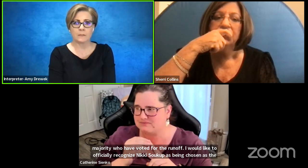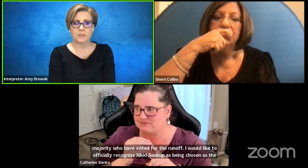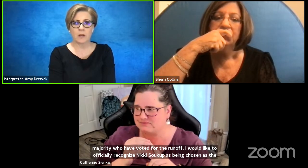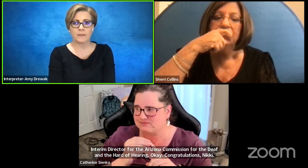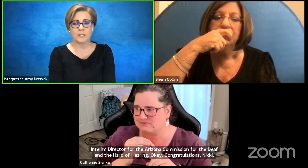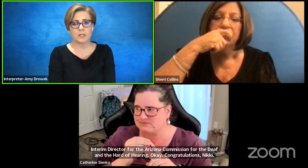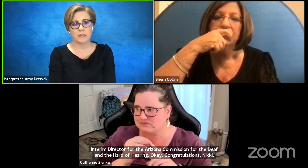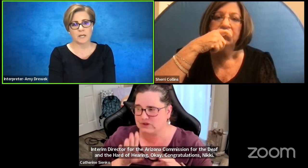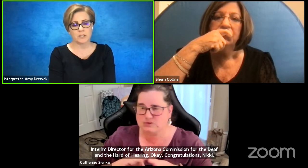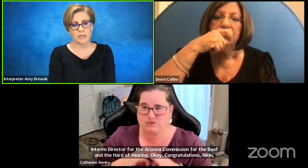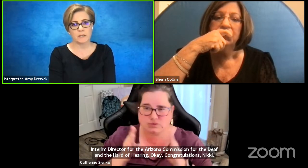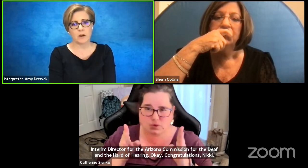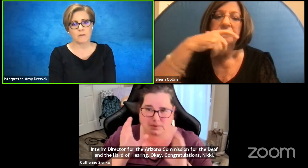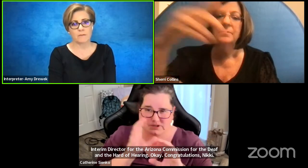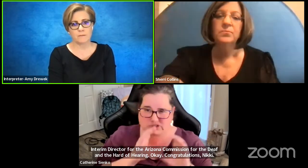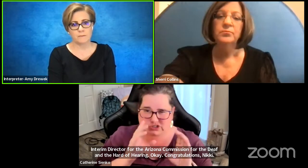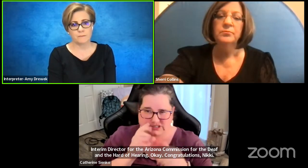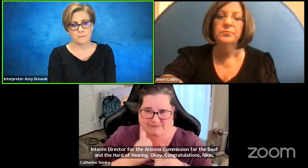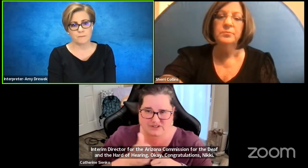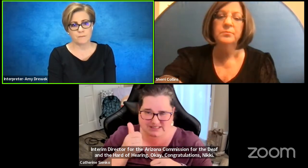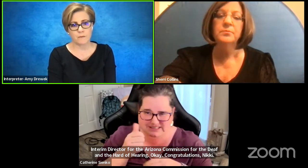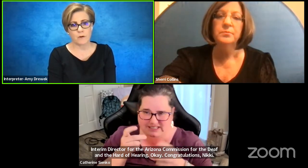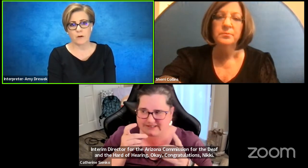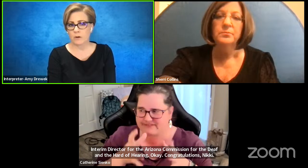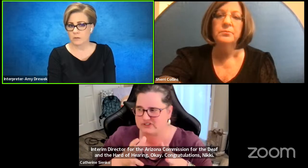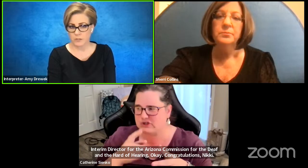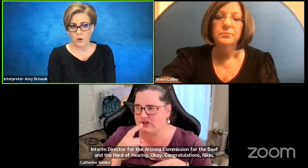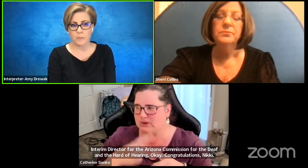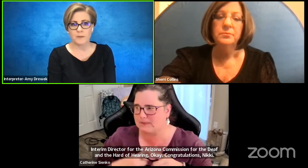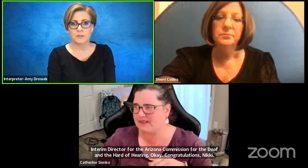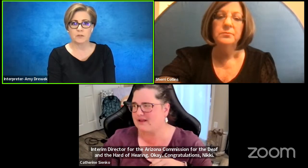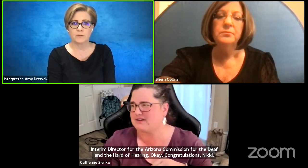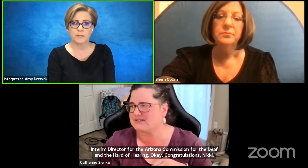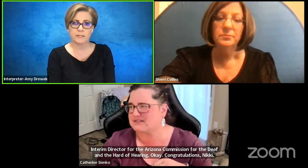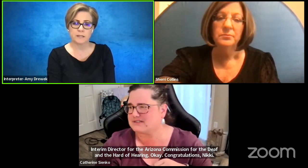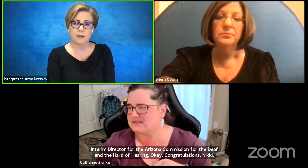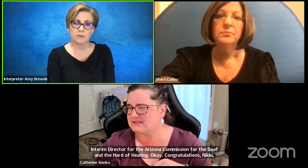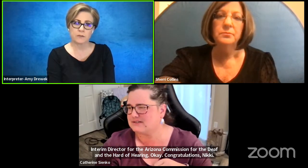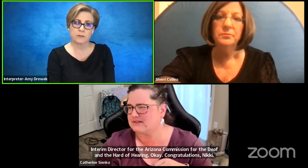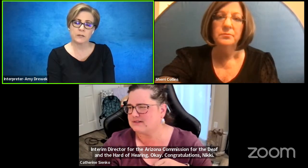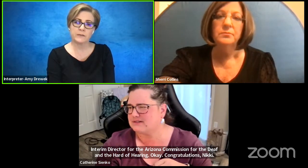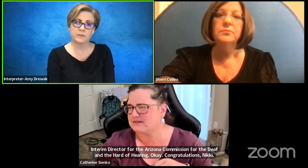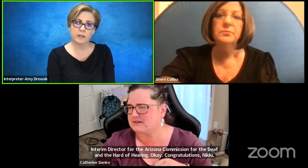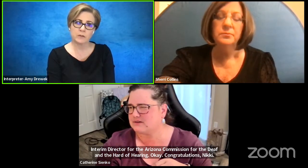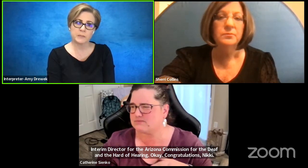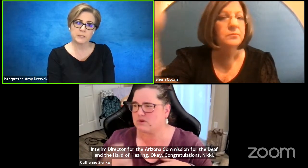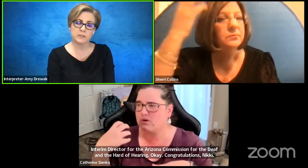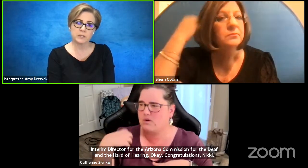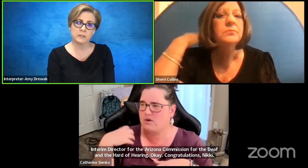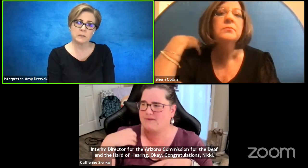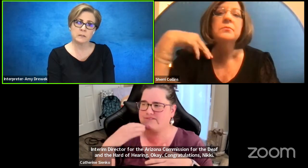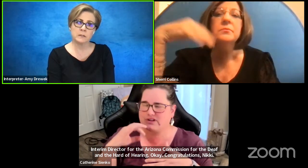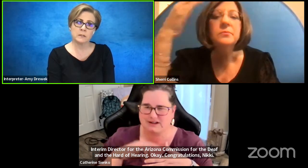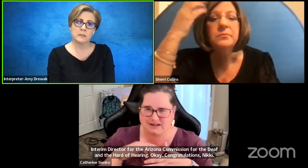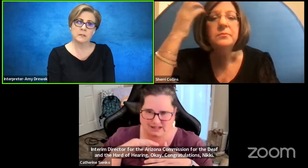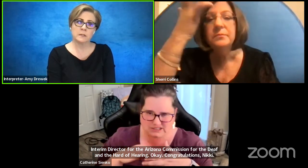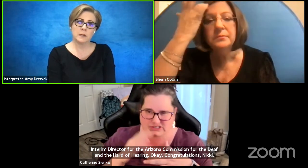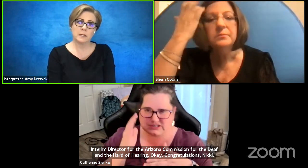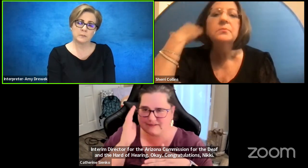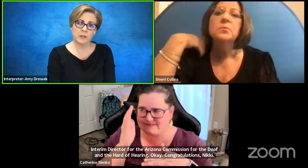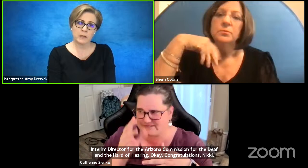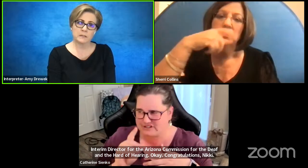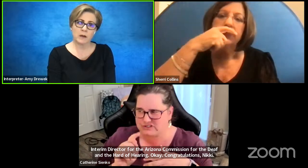The remaining items on the agenda are to open a search for the executive director